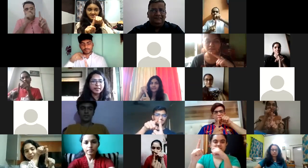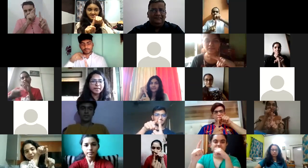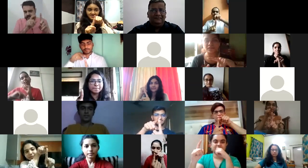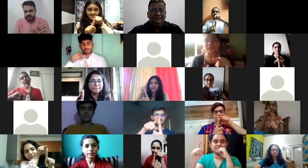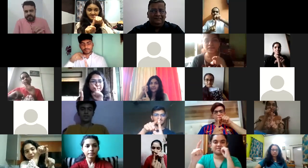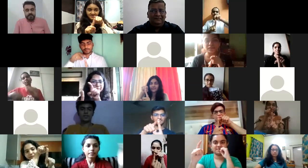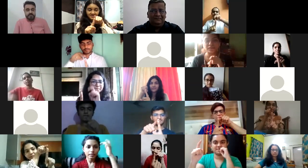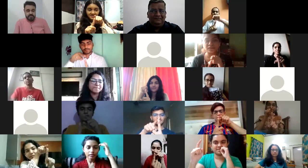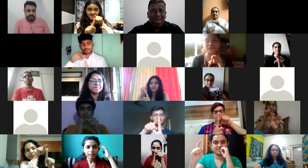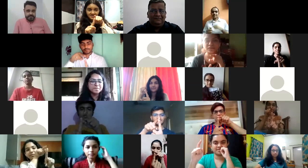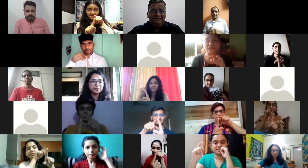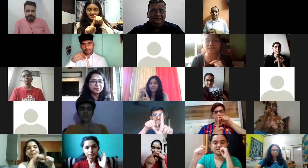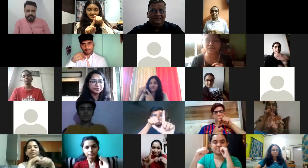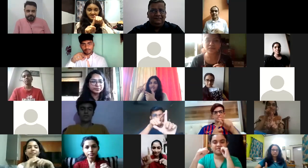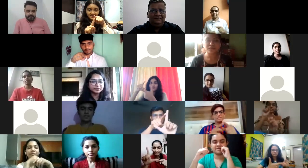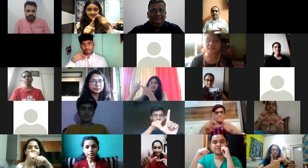I. J,